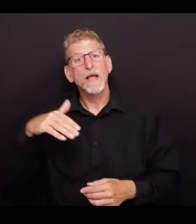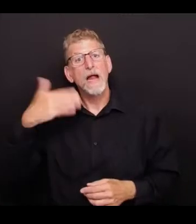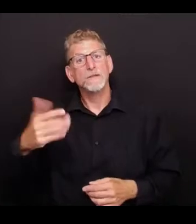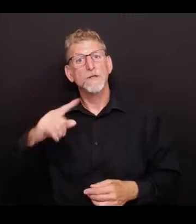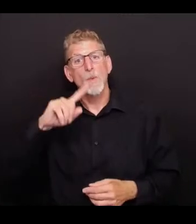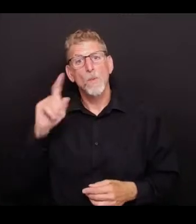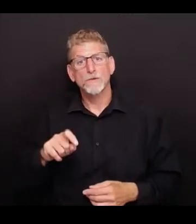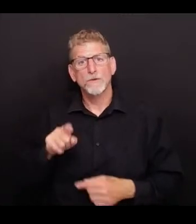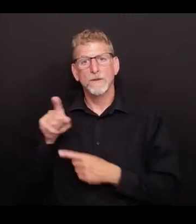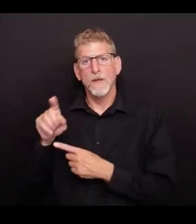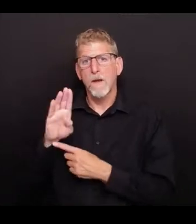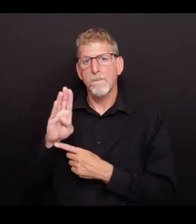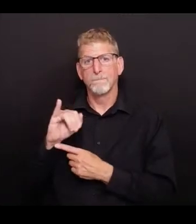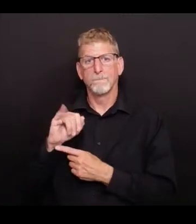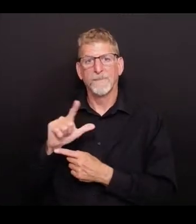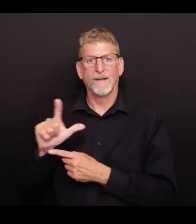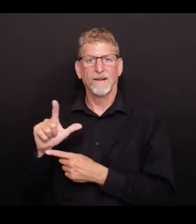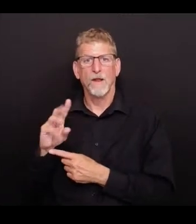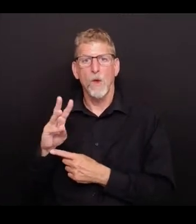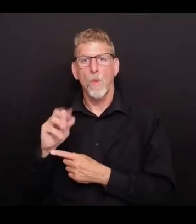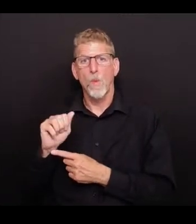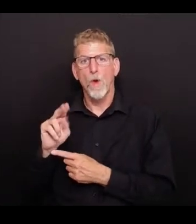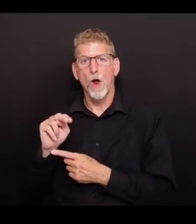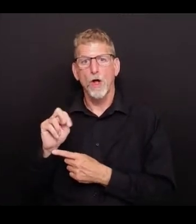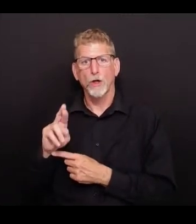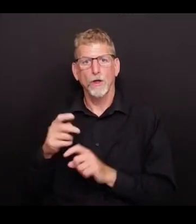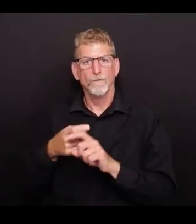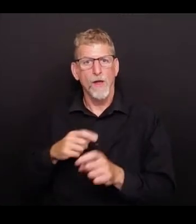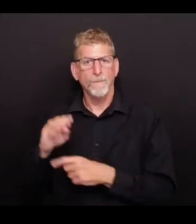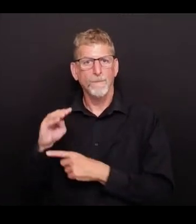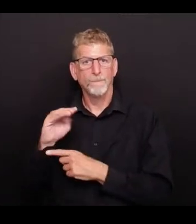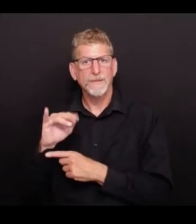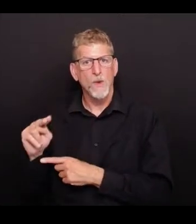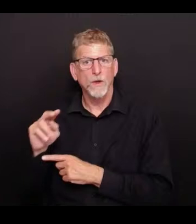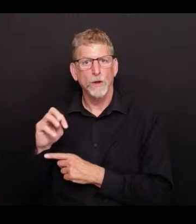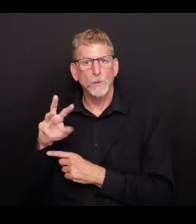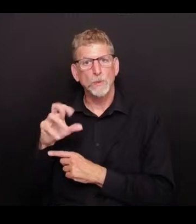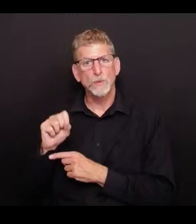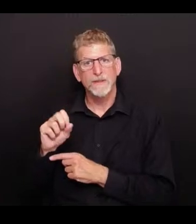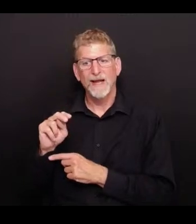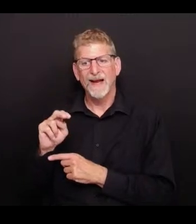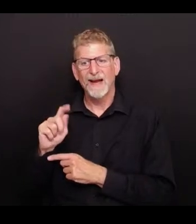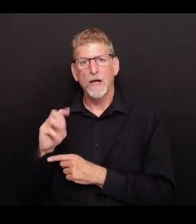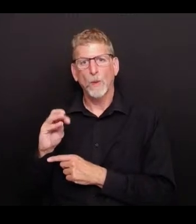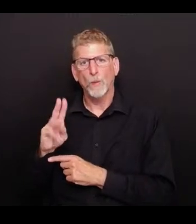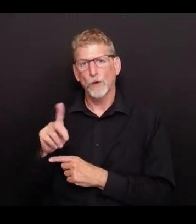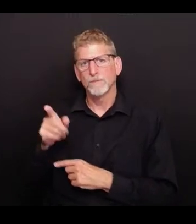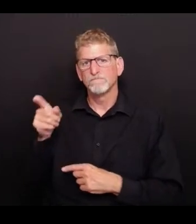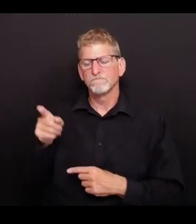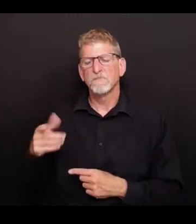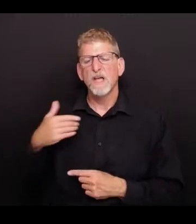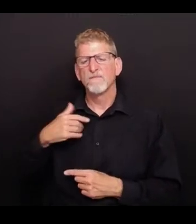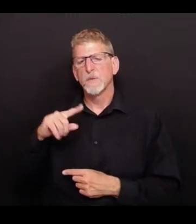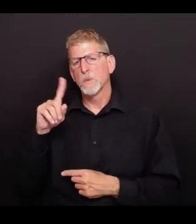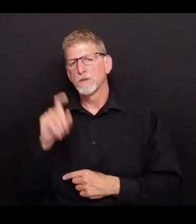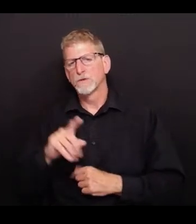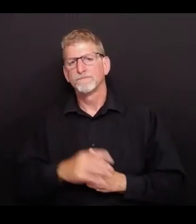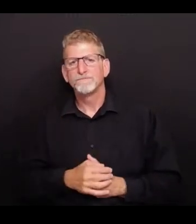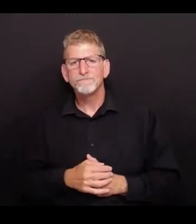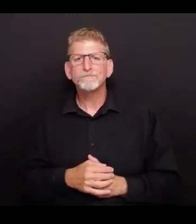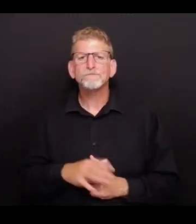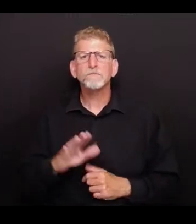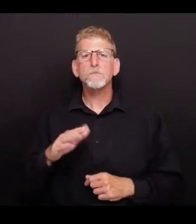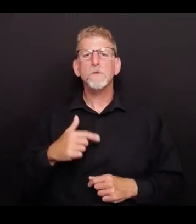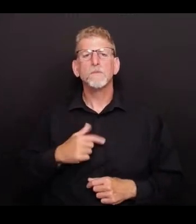Thank you. We have the next question comes from the line of Bill Werner from Minnesota News Network. Your line is now open. You may ask a question. Thank